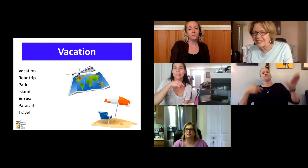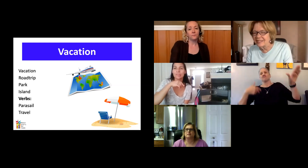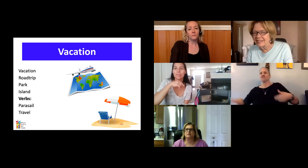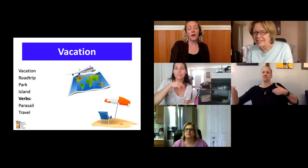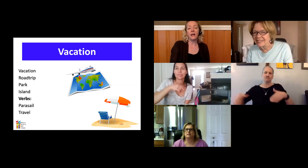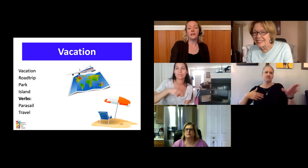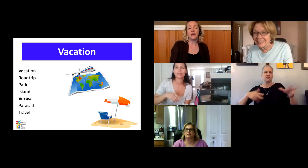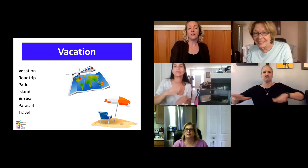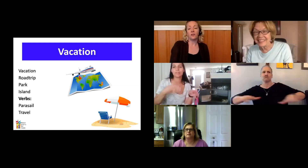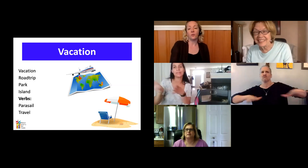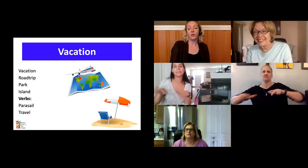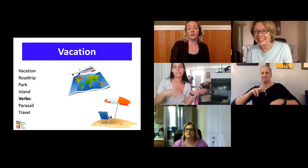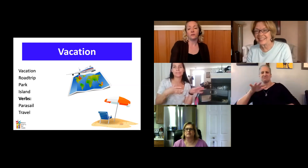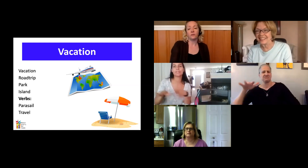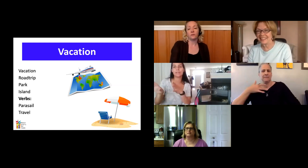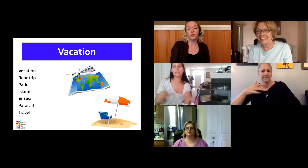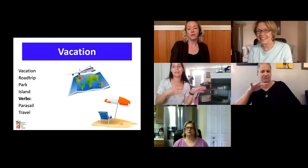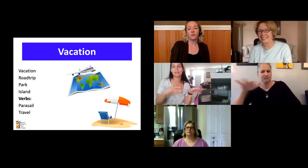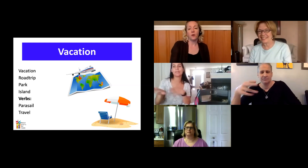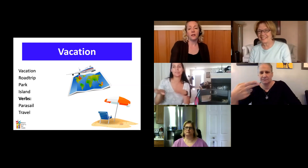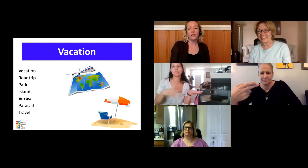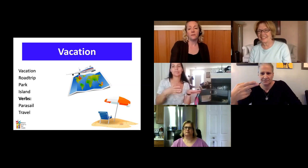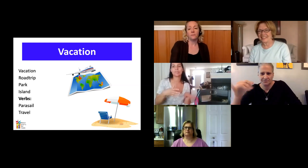Hiking, good one. Okay, so hiking.